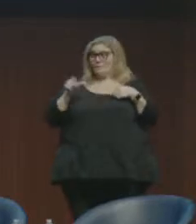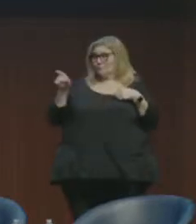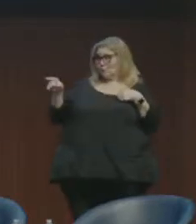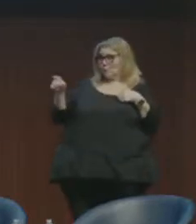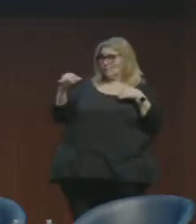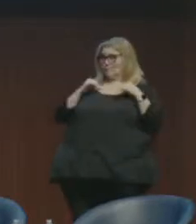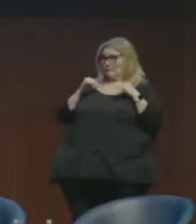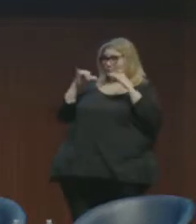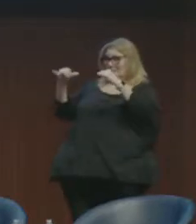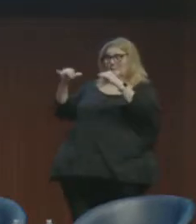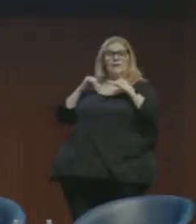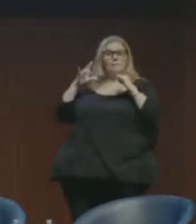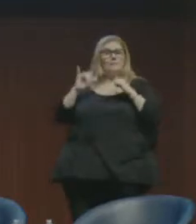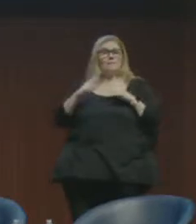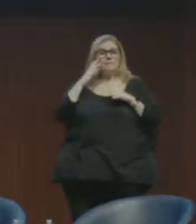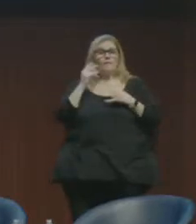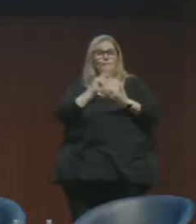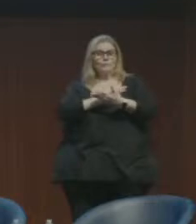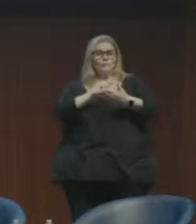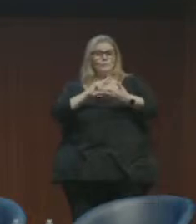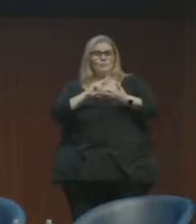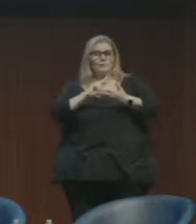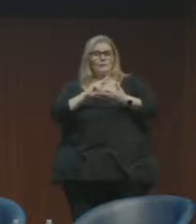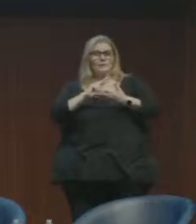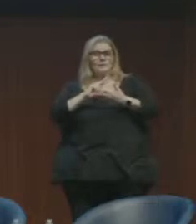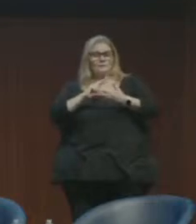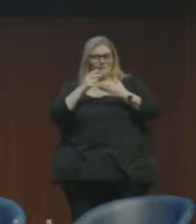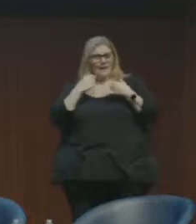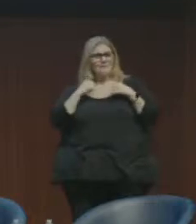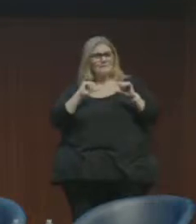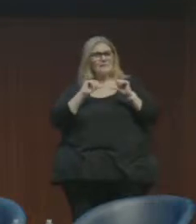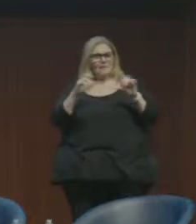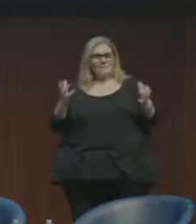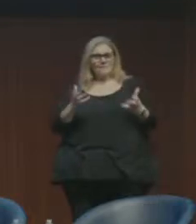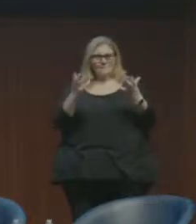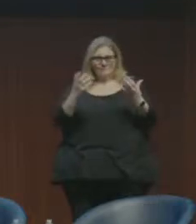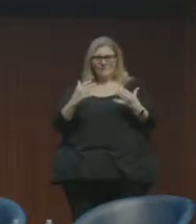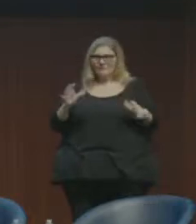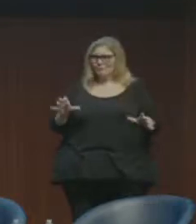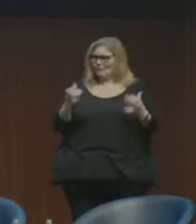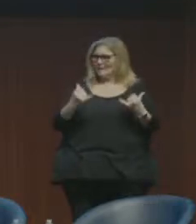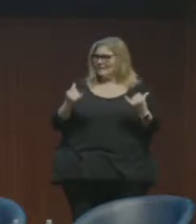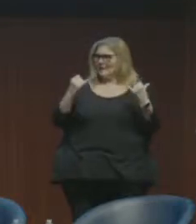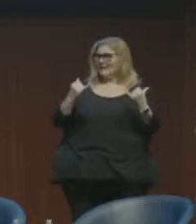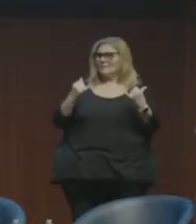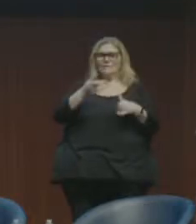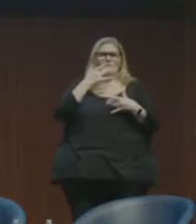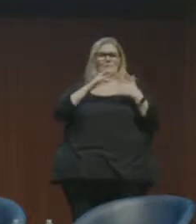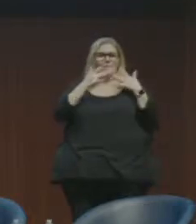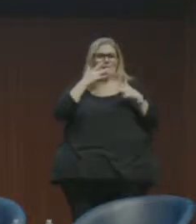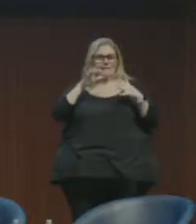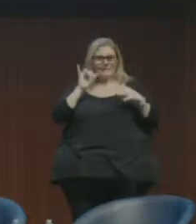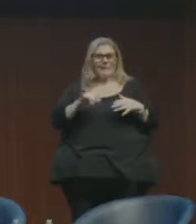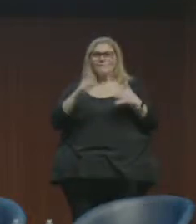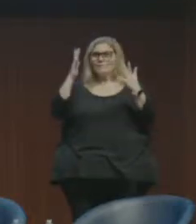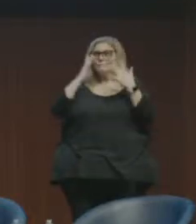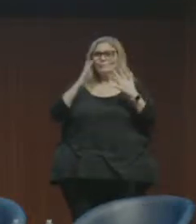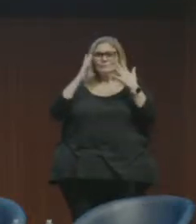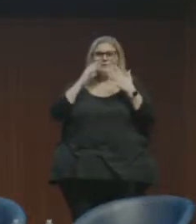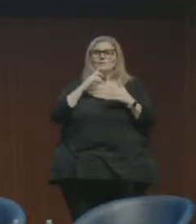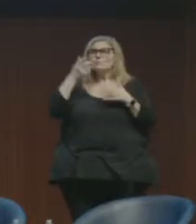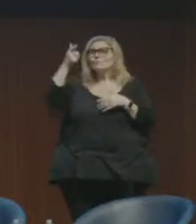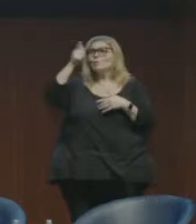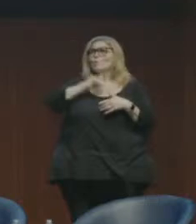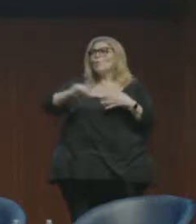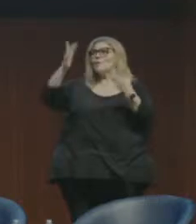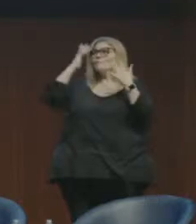me too. Intubated for 2 weeks, but standing strong to be able to do what I'm doing right now for 32 days at Mercy. So Lord, have